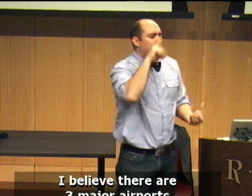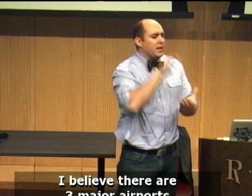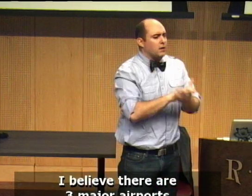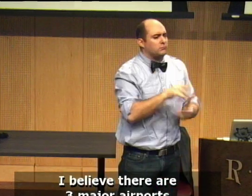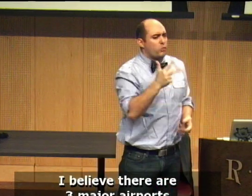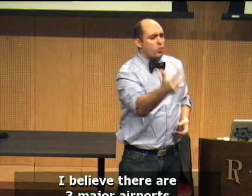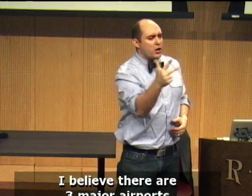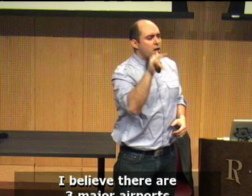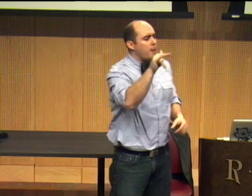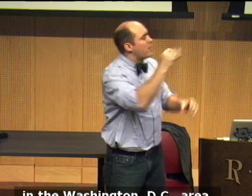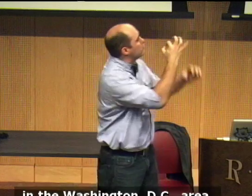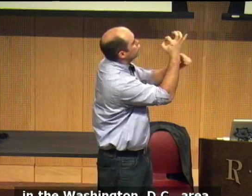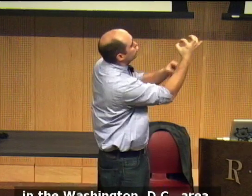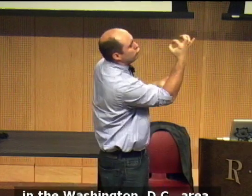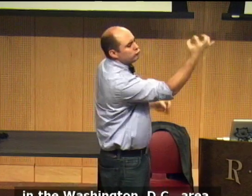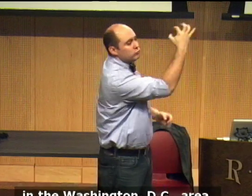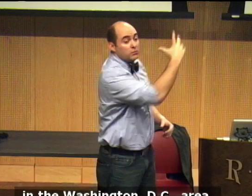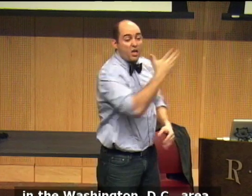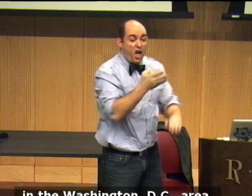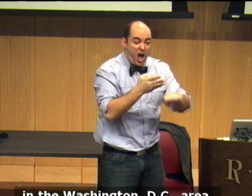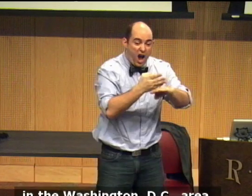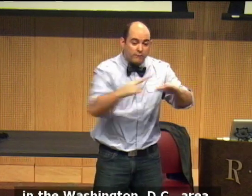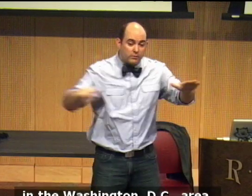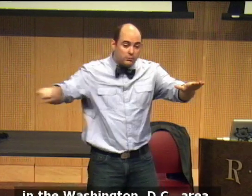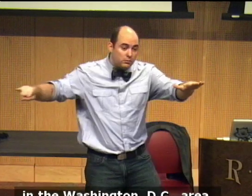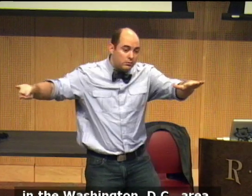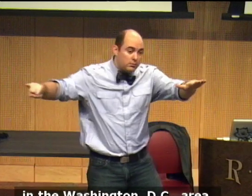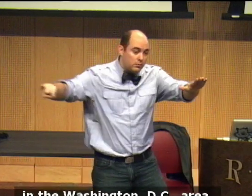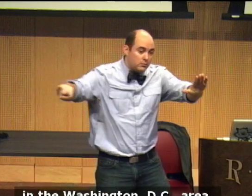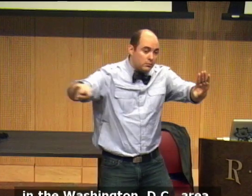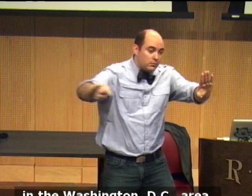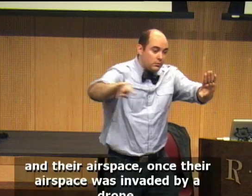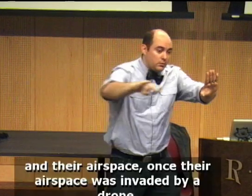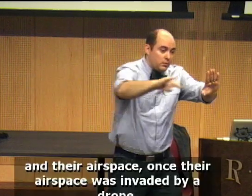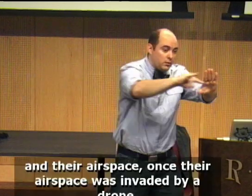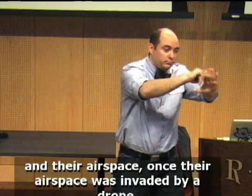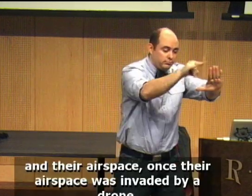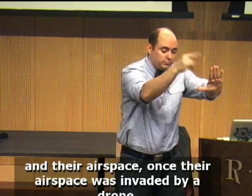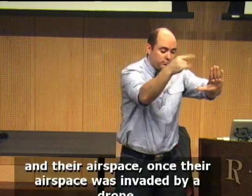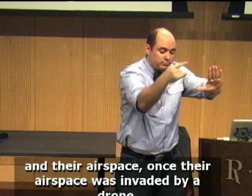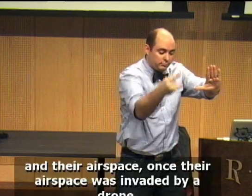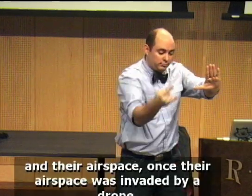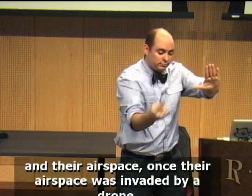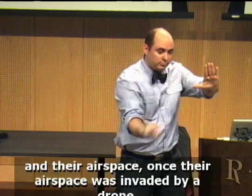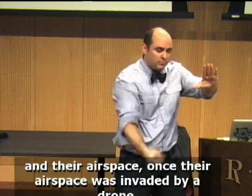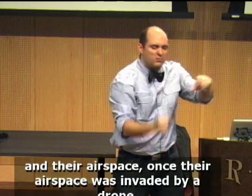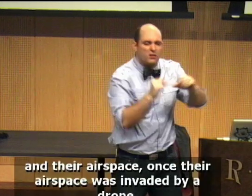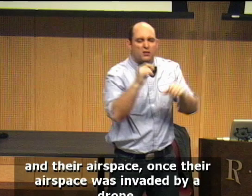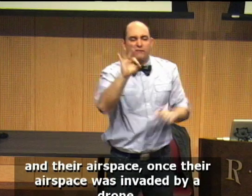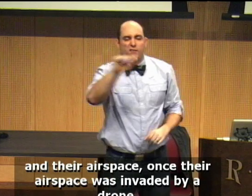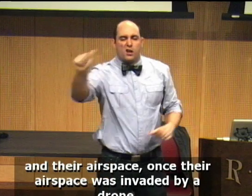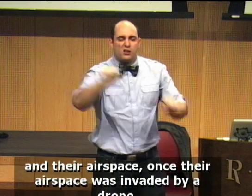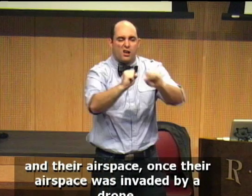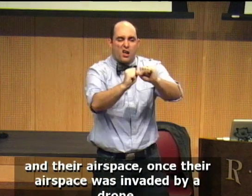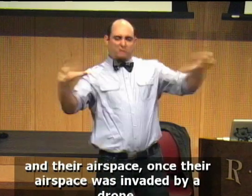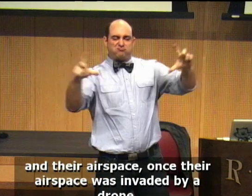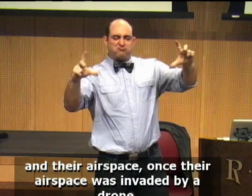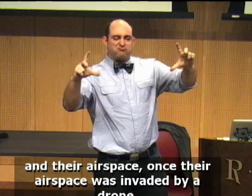major airports in the Washington, D.C. area. And their airspace, once